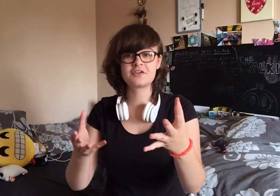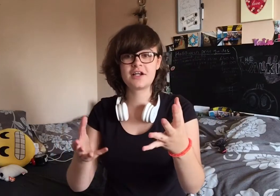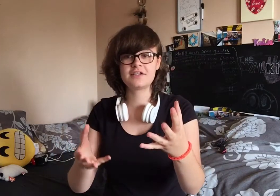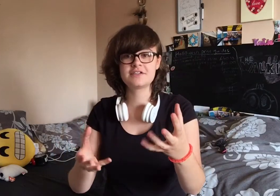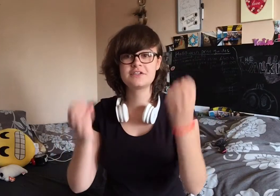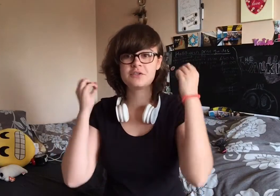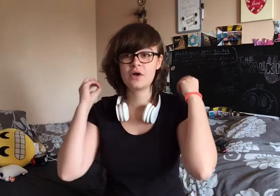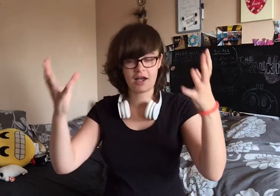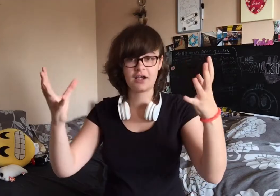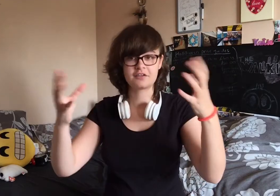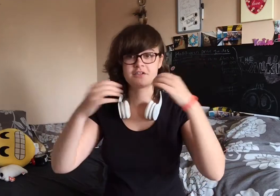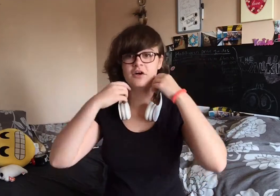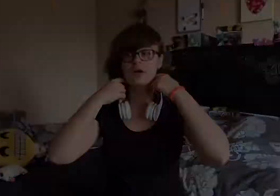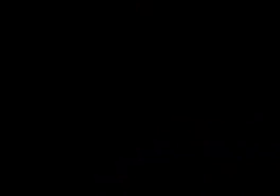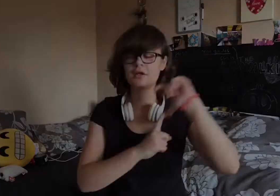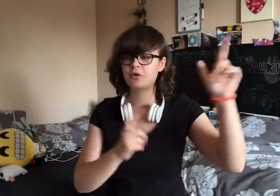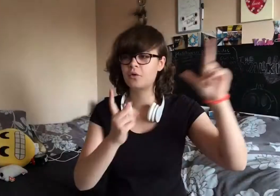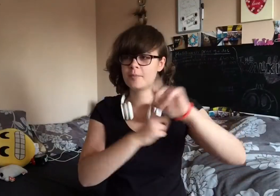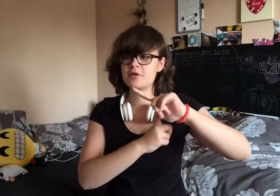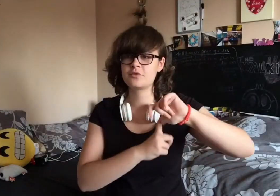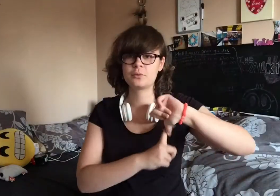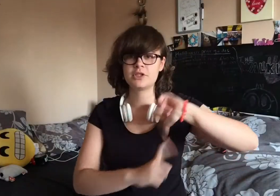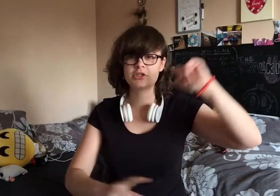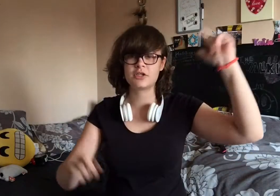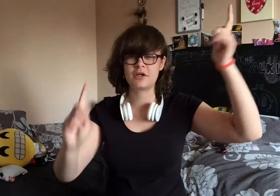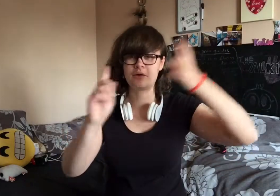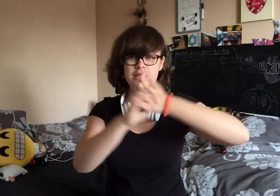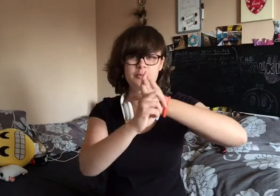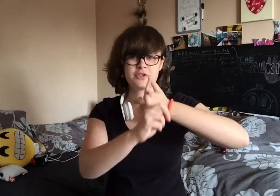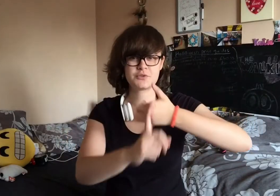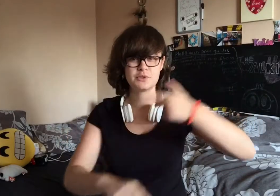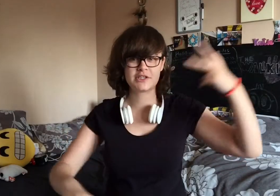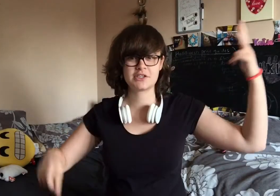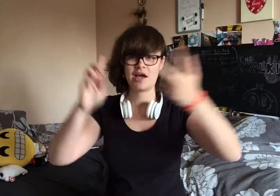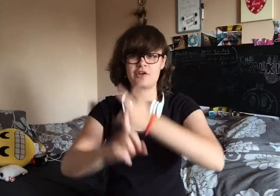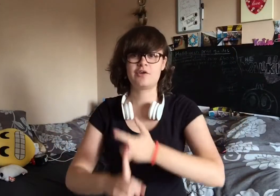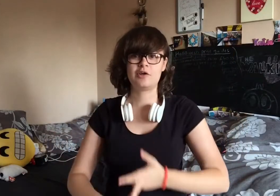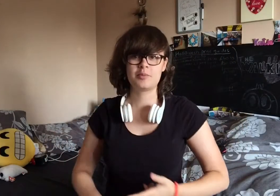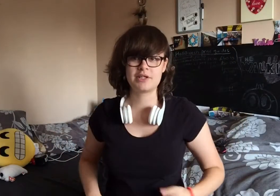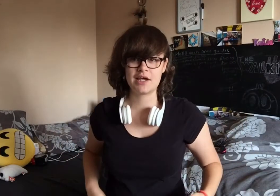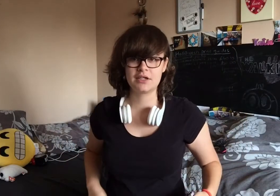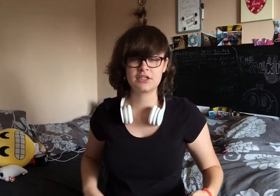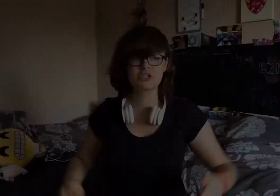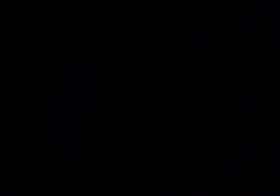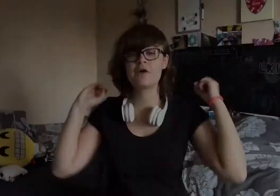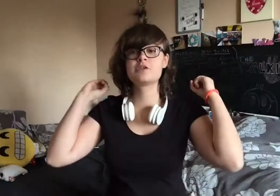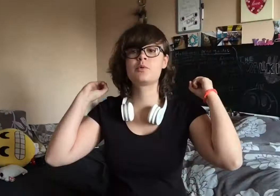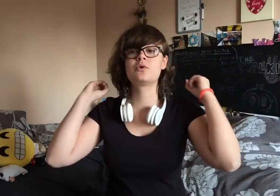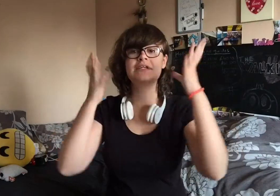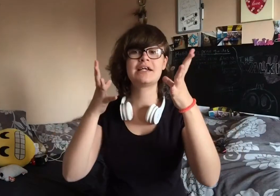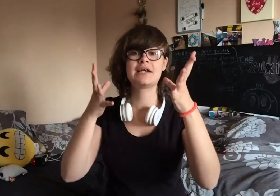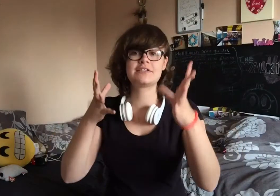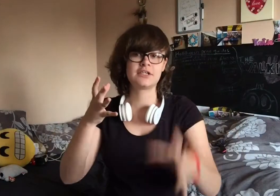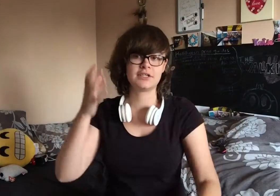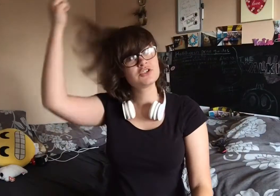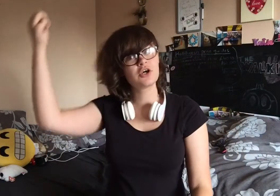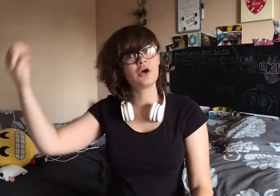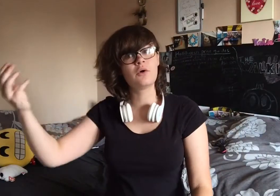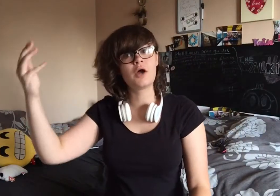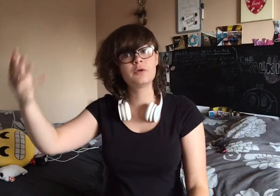that I listen to, I like the song. I know quite a bit of Norwegian, I know a little bit of Swedish, and I know a little bit of Danish. I was born 10 days early, so I would